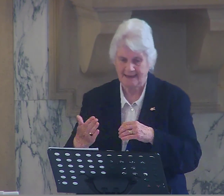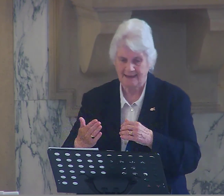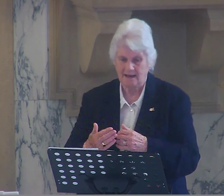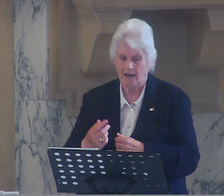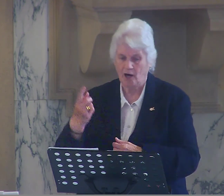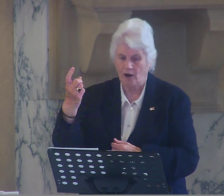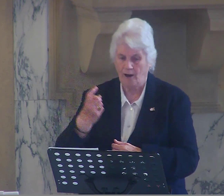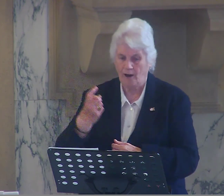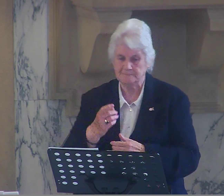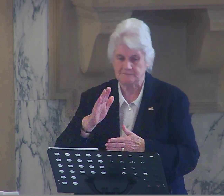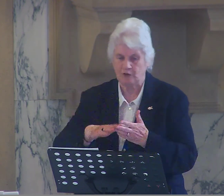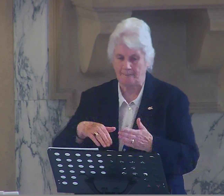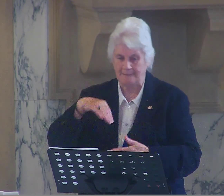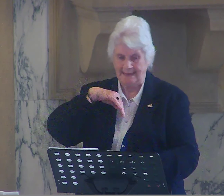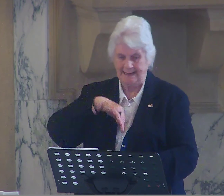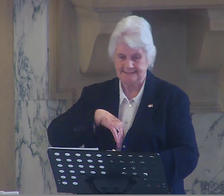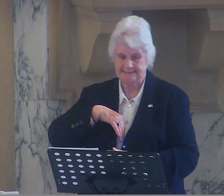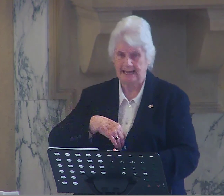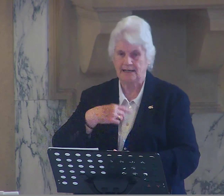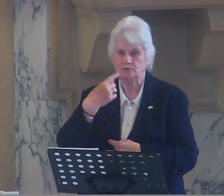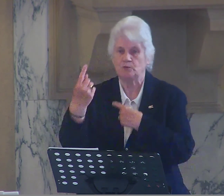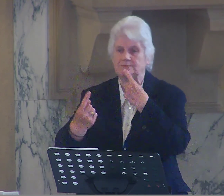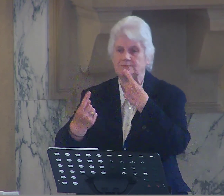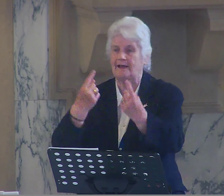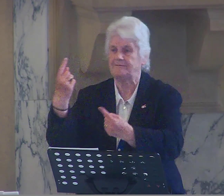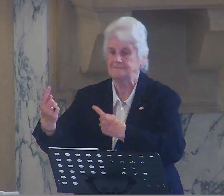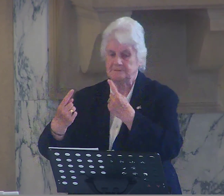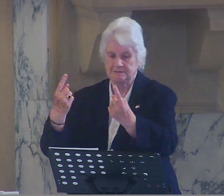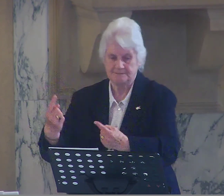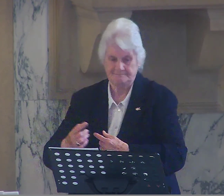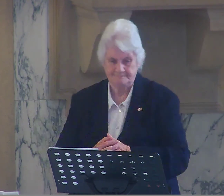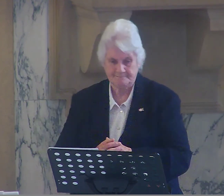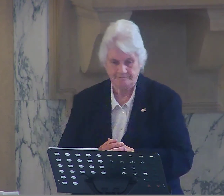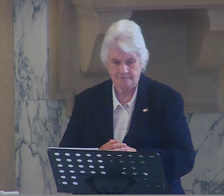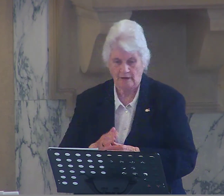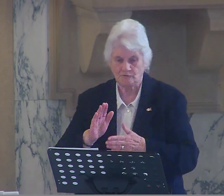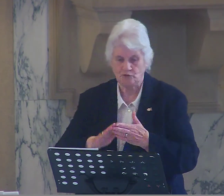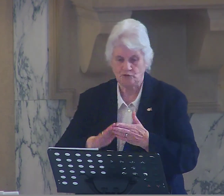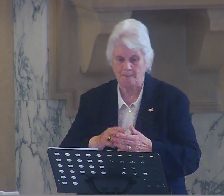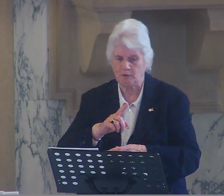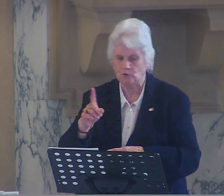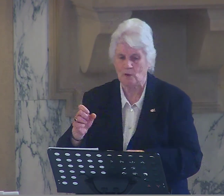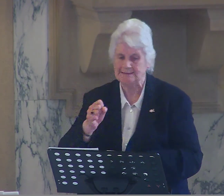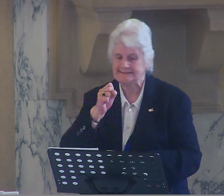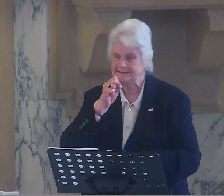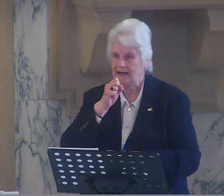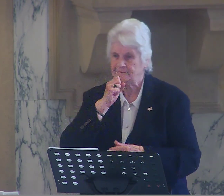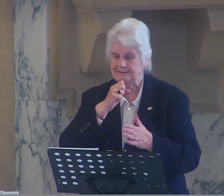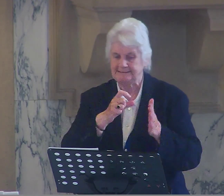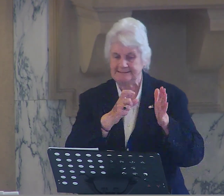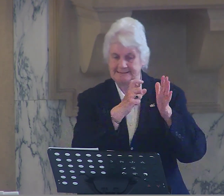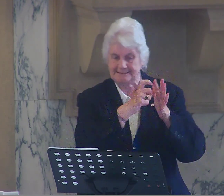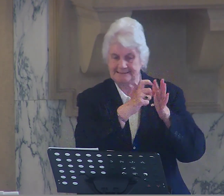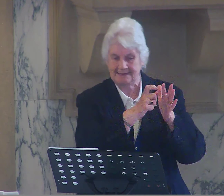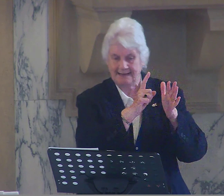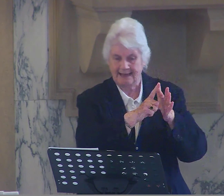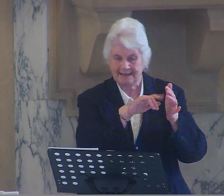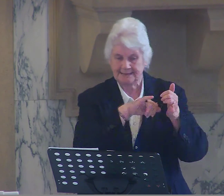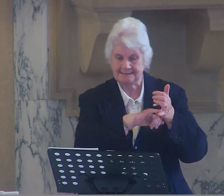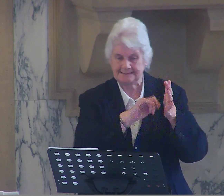The fighting and quarreling comes from inside yourselves, from your selfish